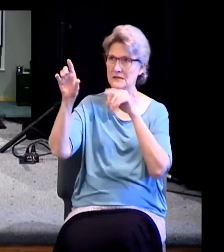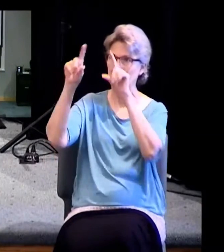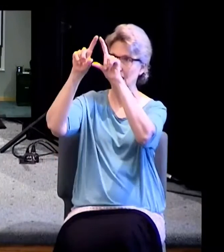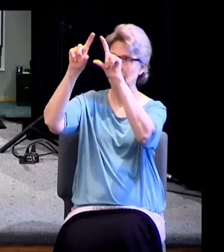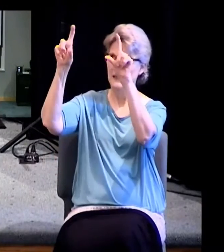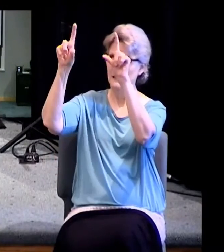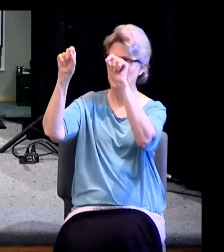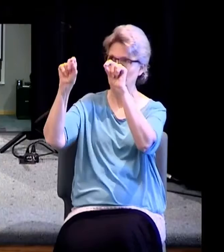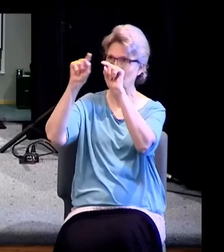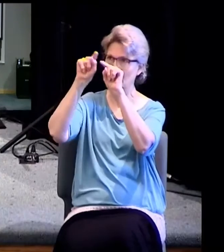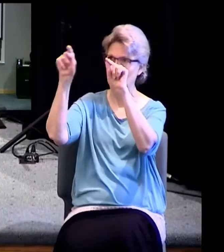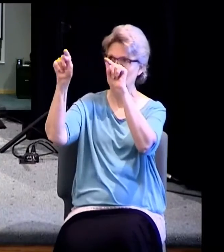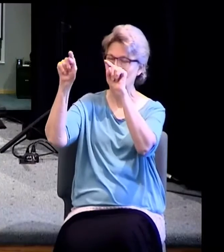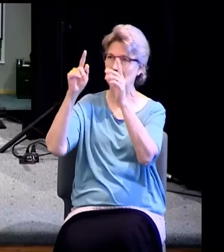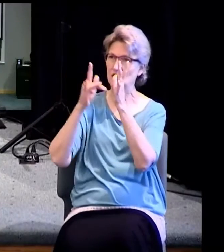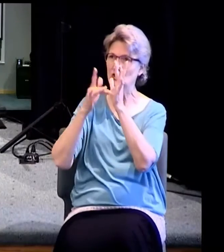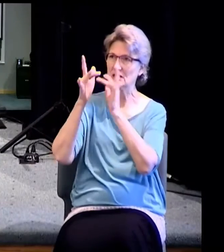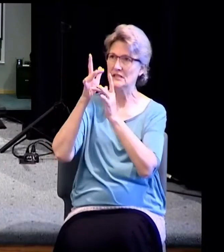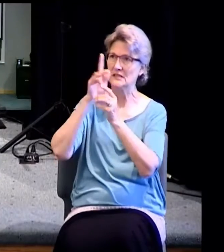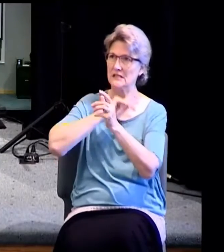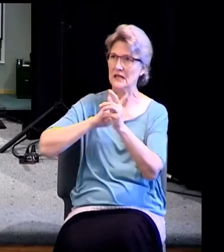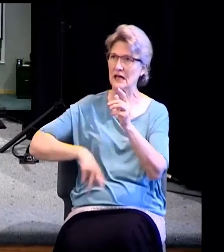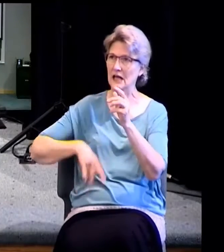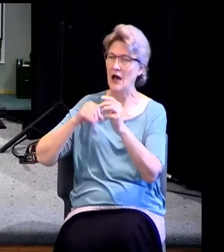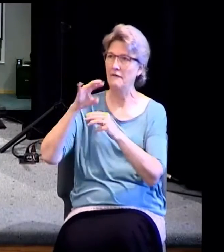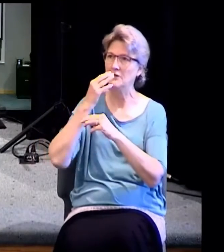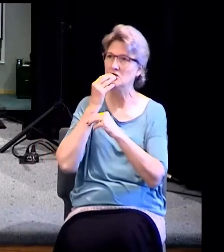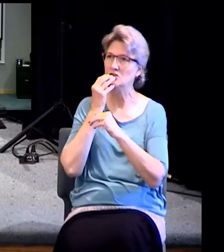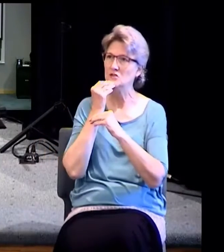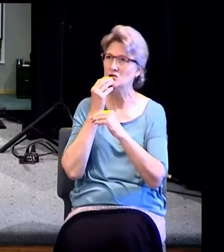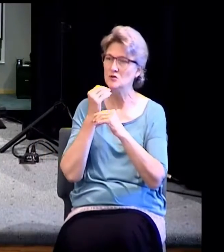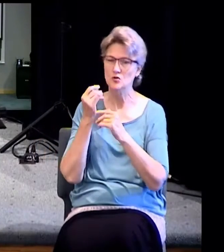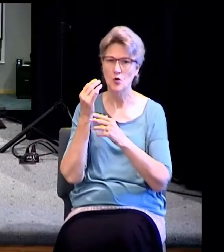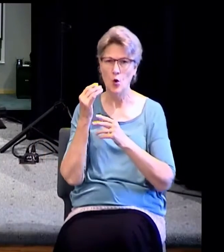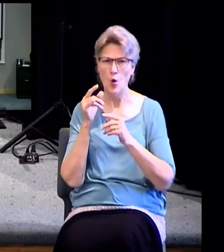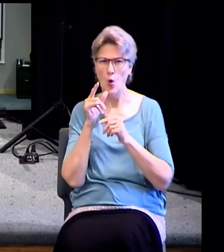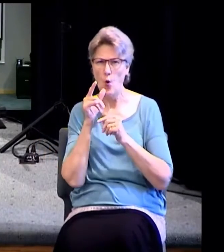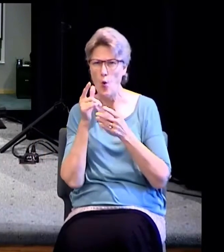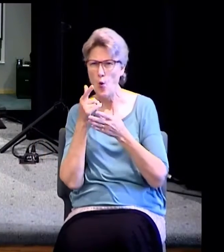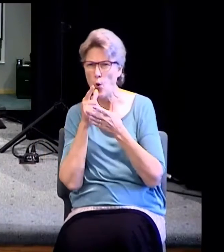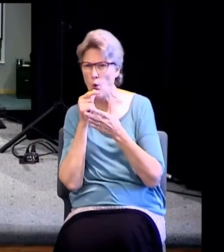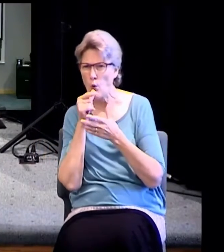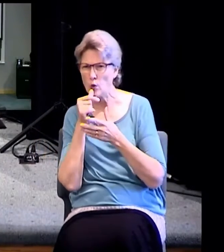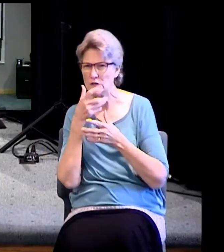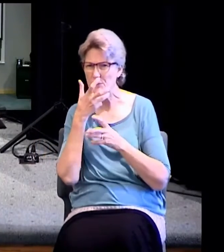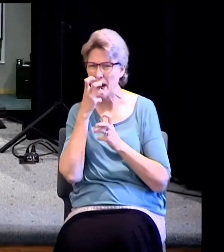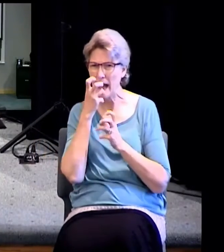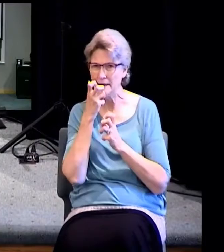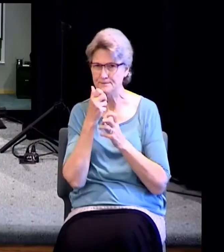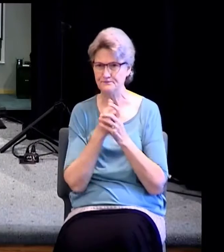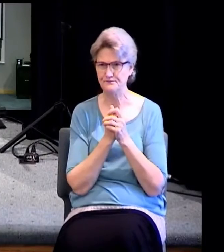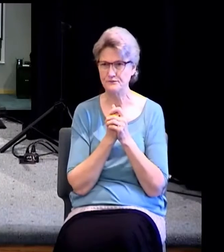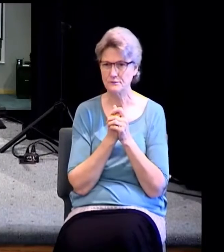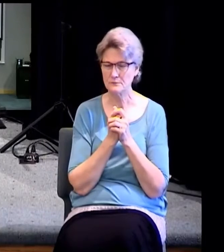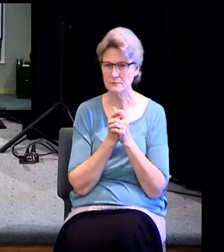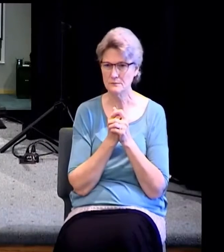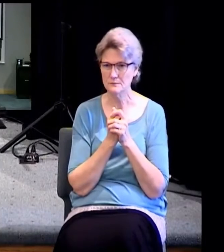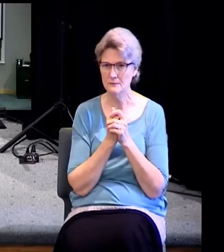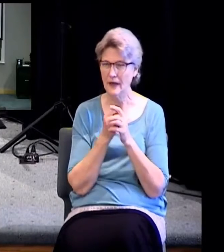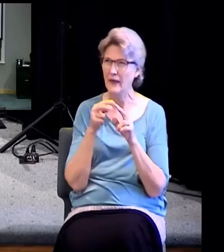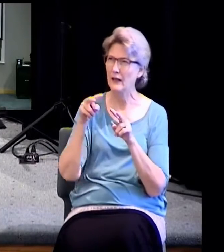up and down. It was the Jews, because they understood what it said. When they looked up at Jesus hanging on the